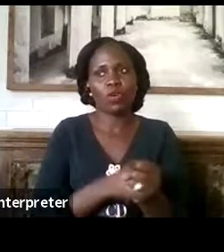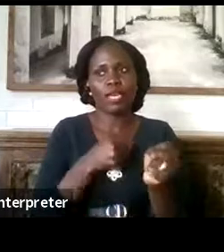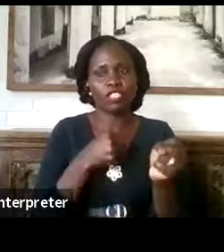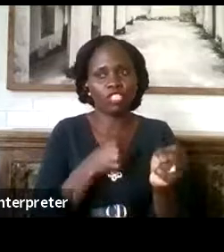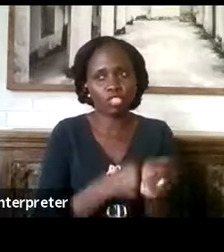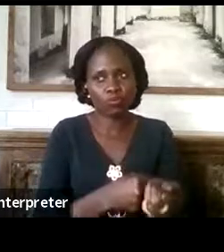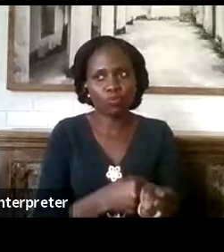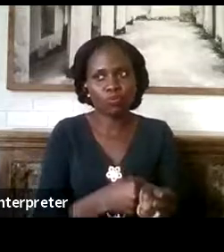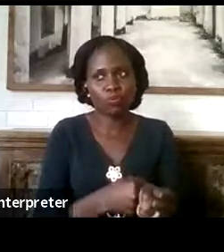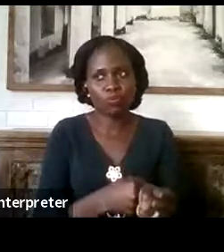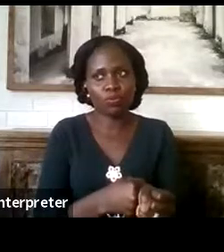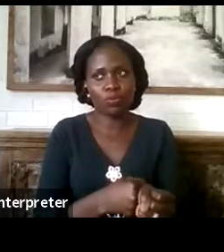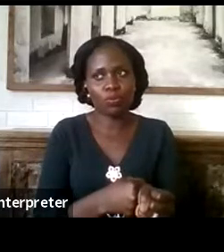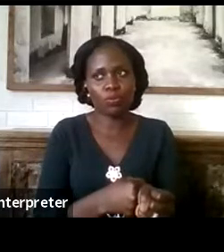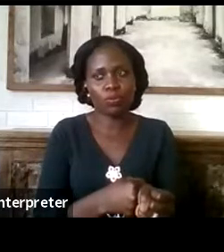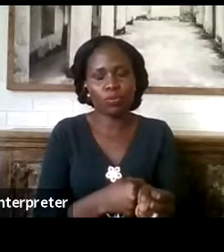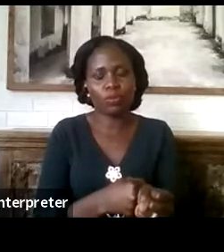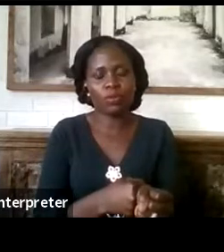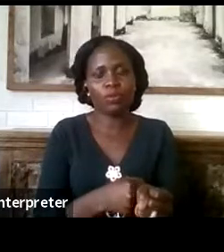internet